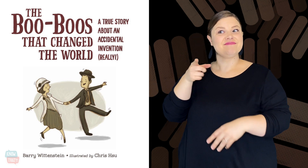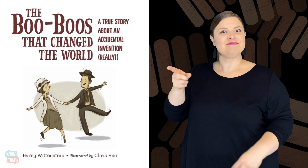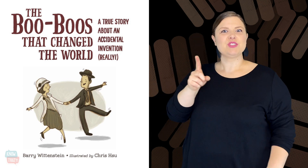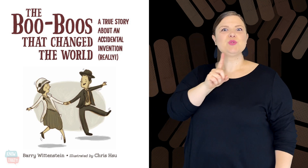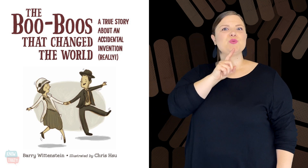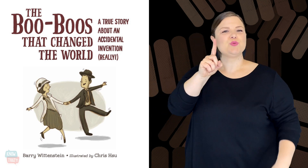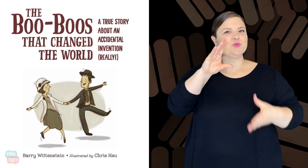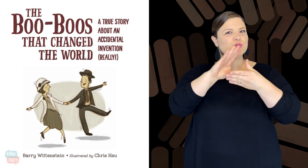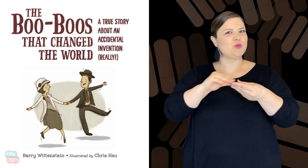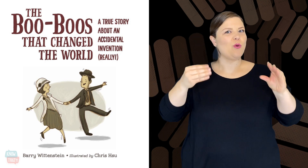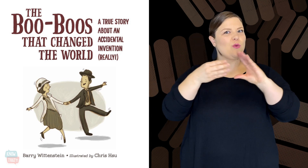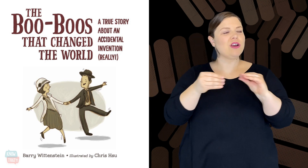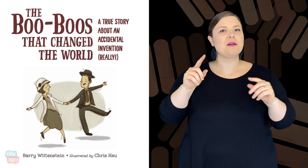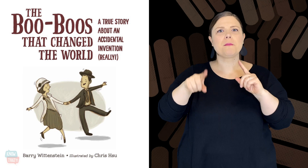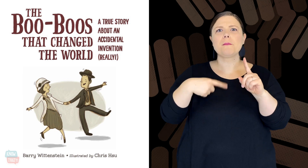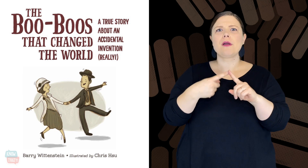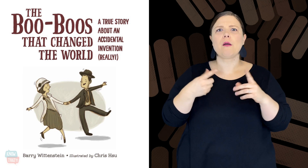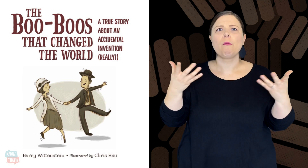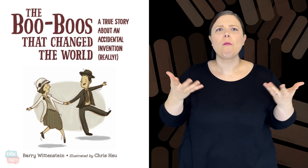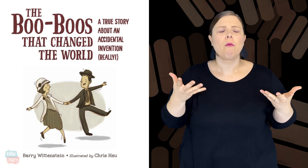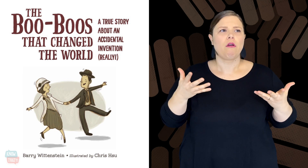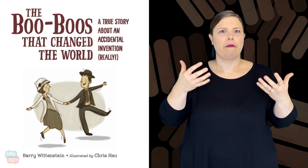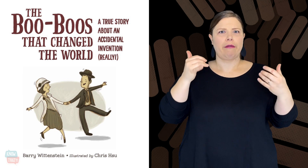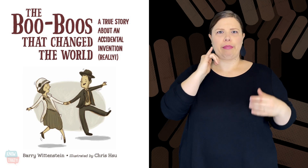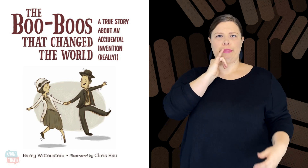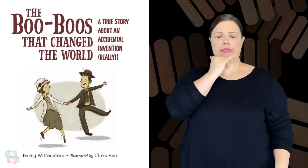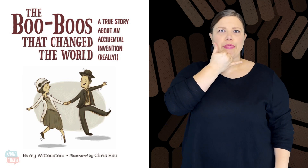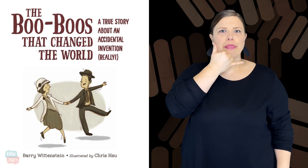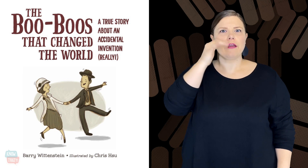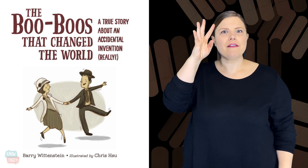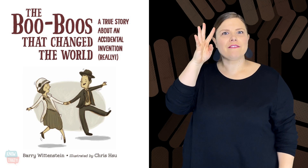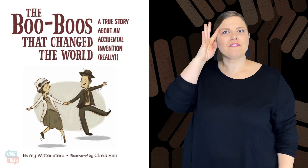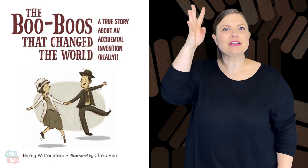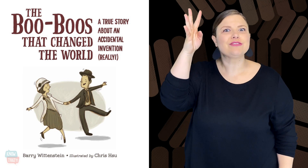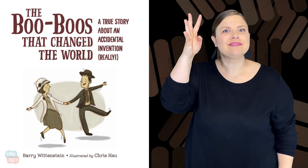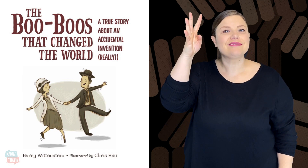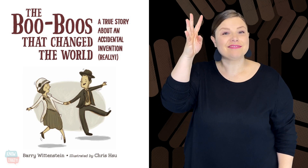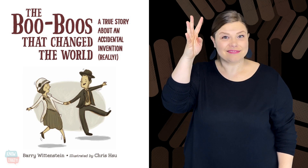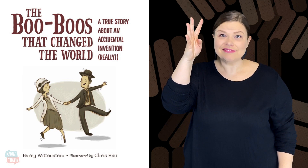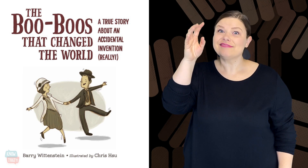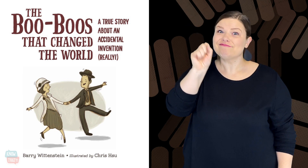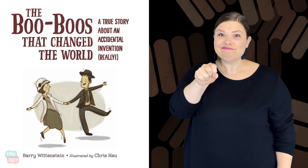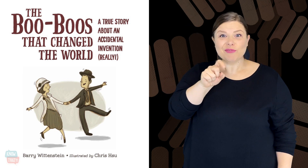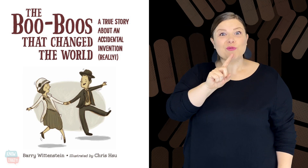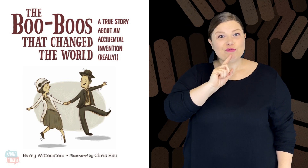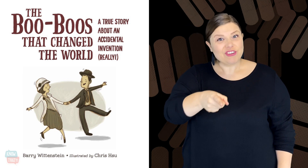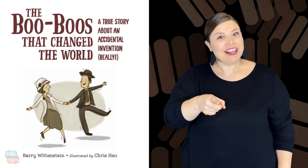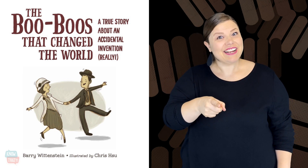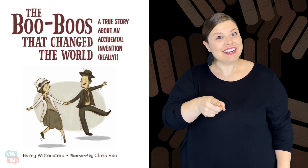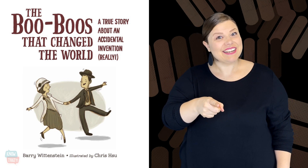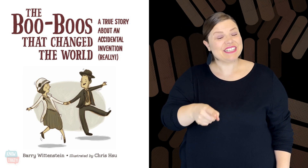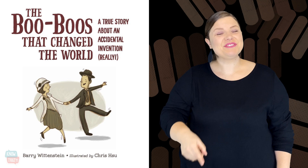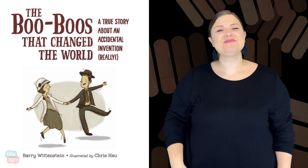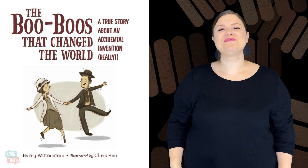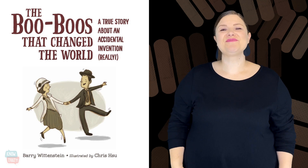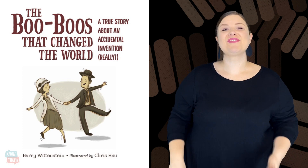true story about an accidental invention. Really? The author is